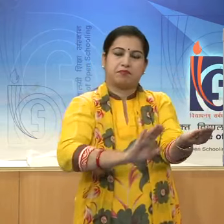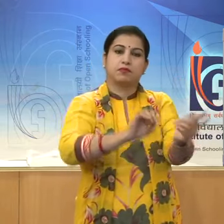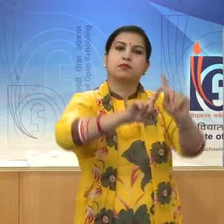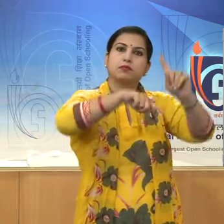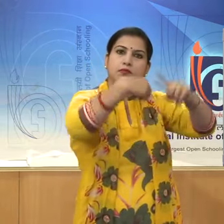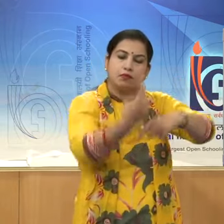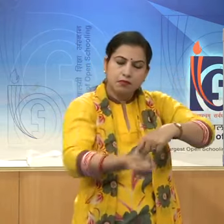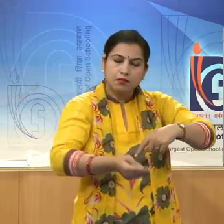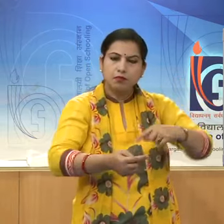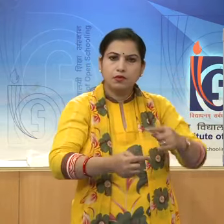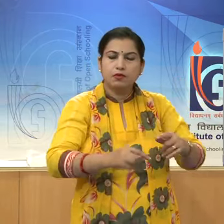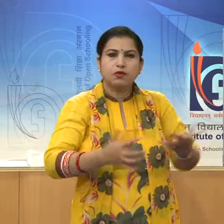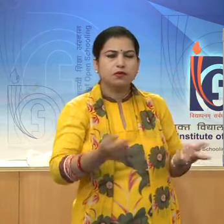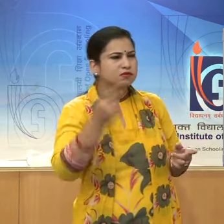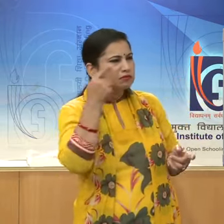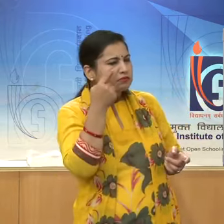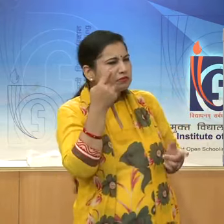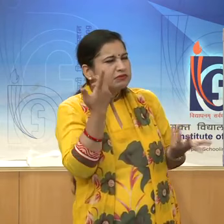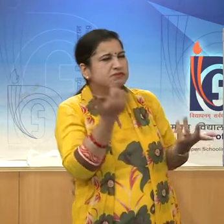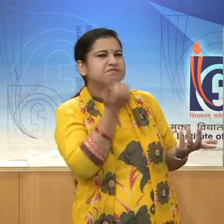which gave the incorrect